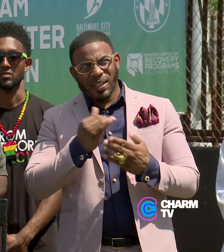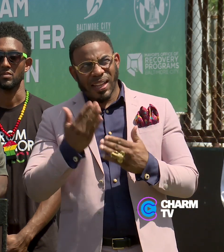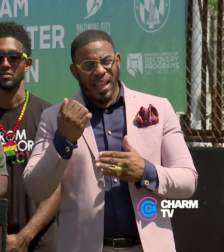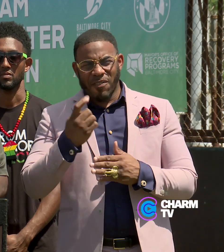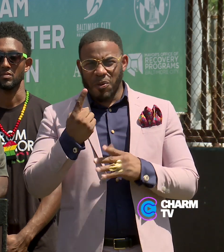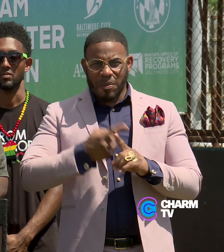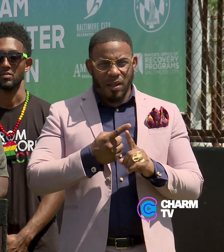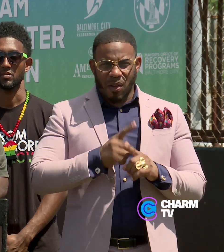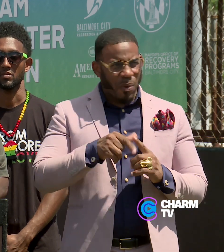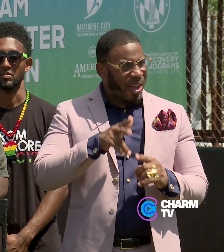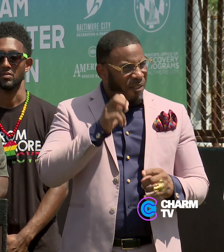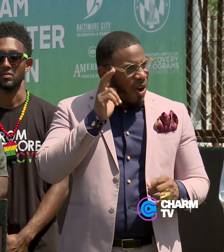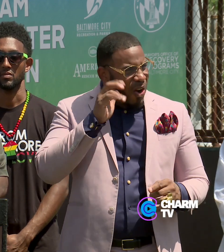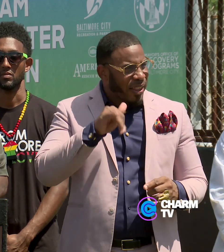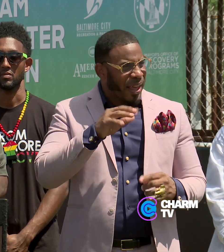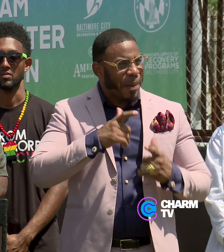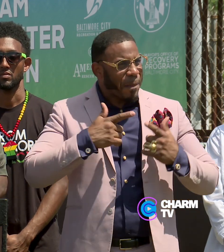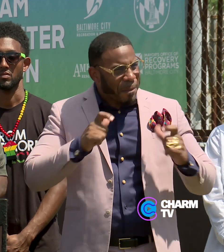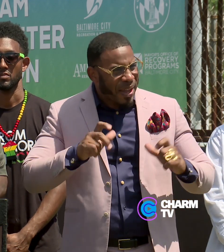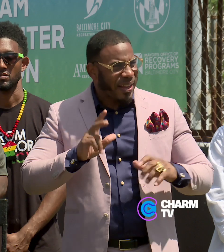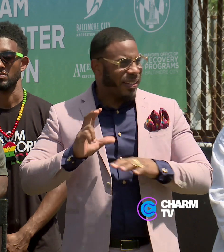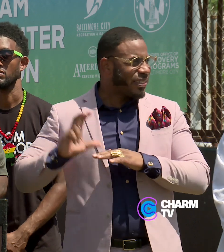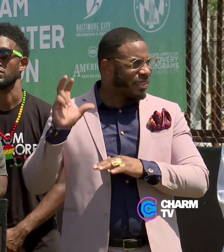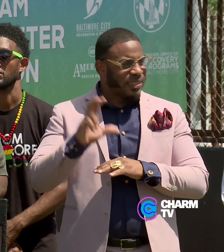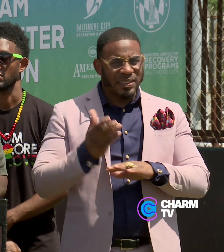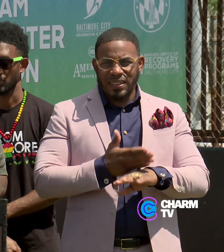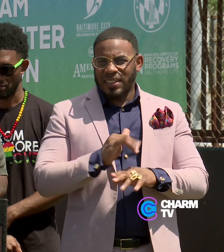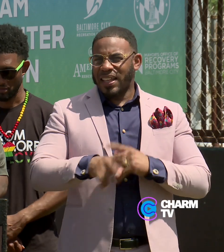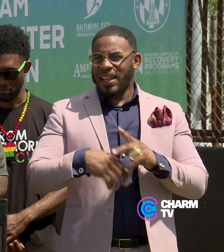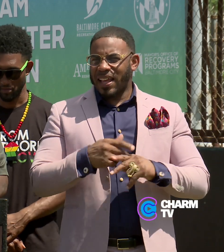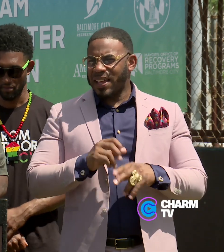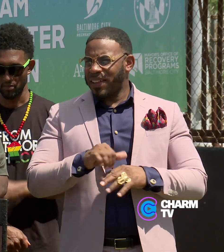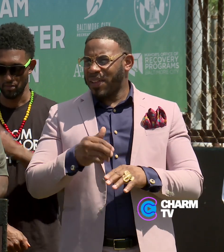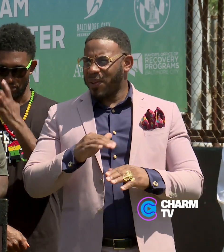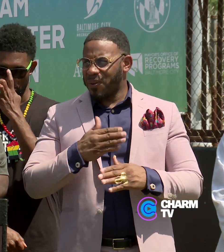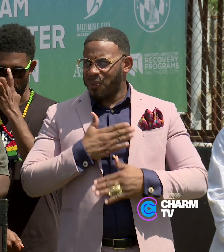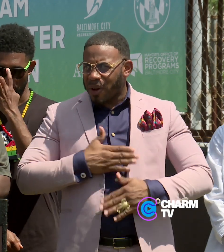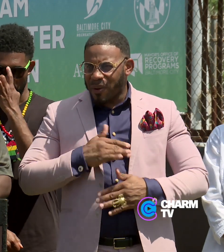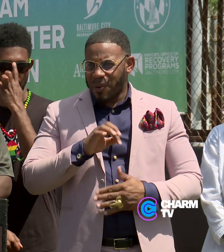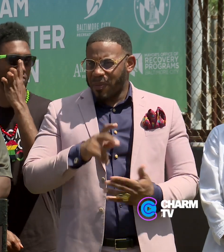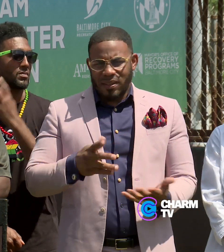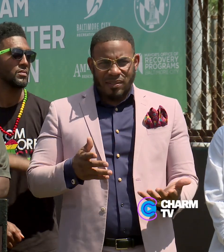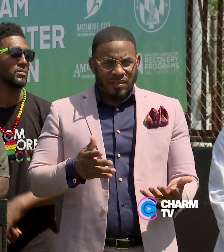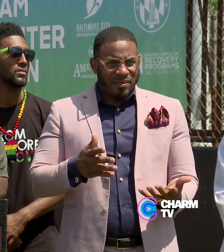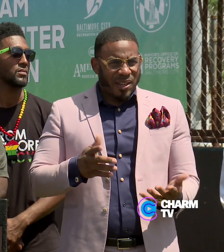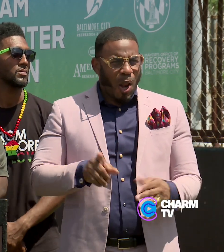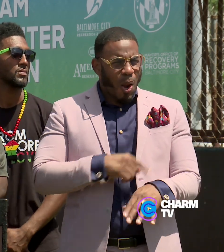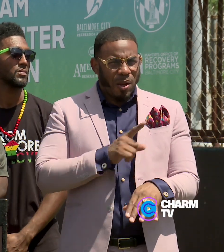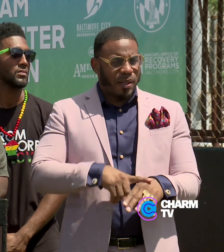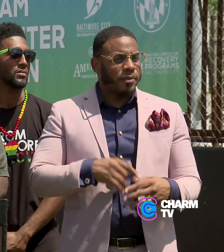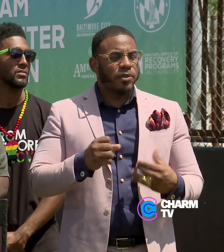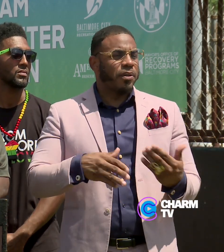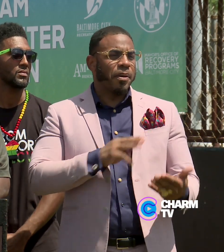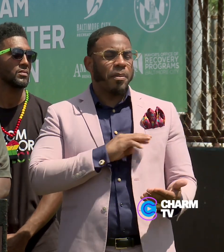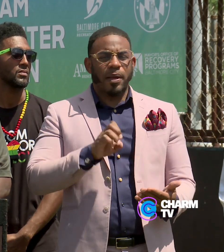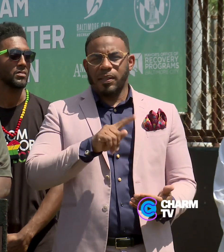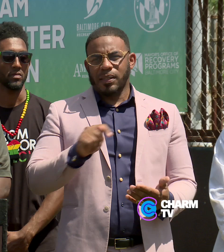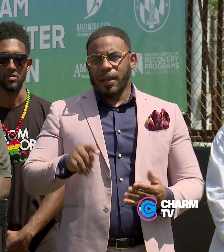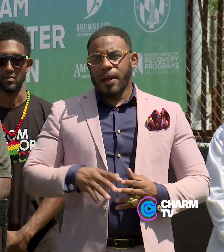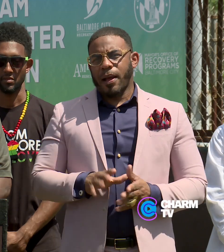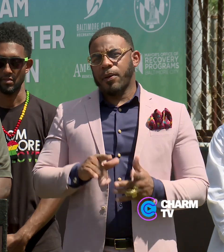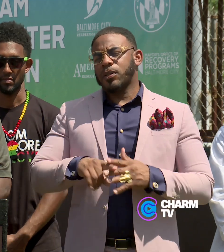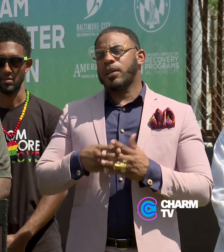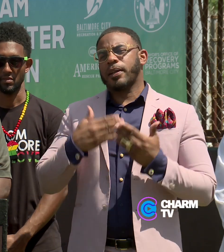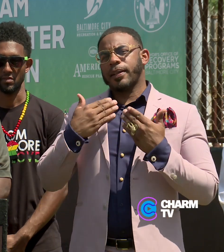couple months. When have you ever heard of that kind of renovation, that kind of investment in recreation in a long time? So Mayor Scott, I